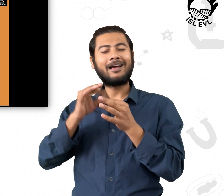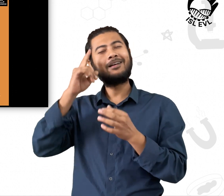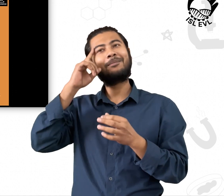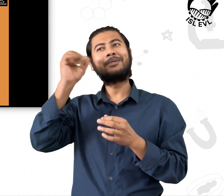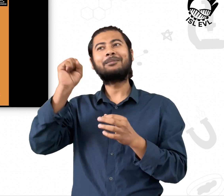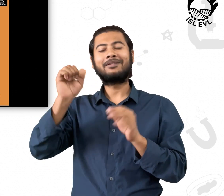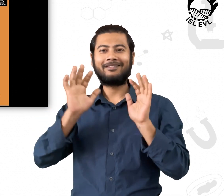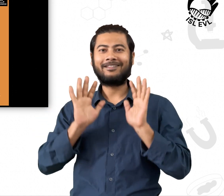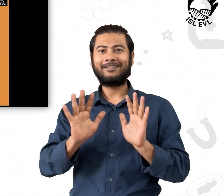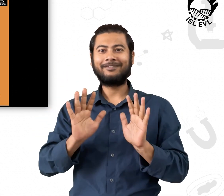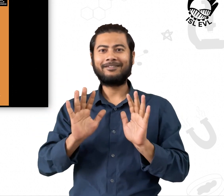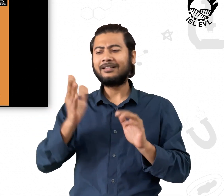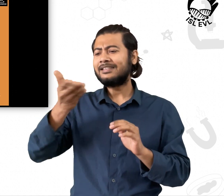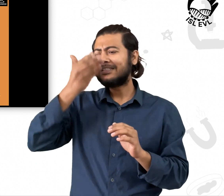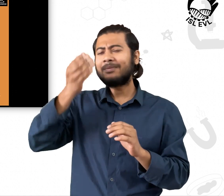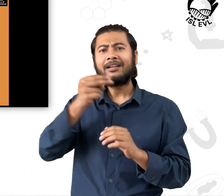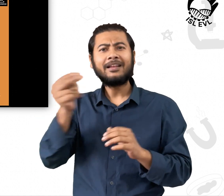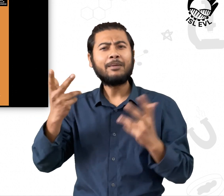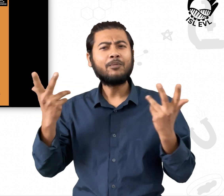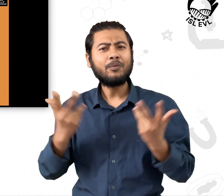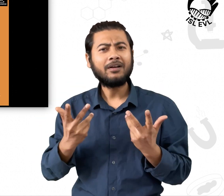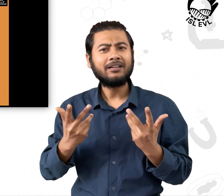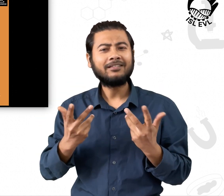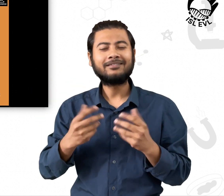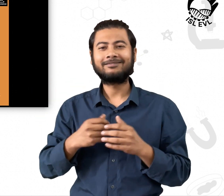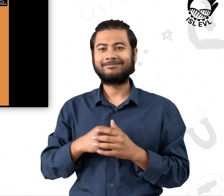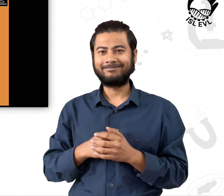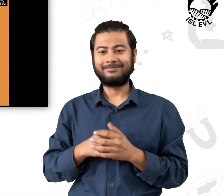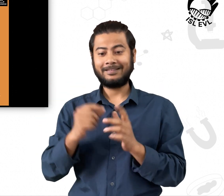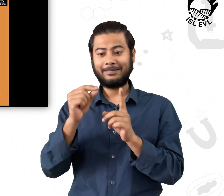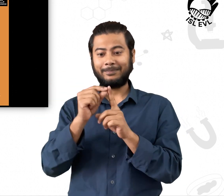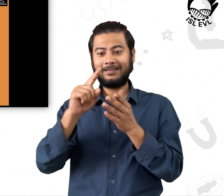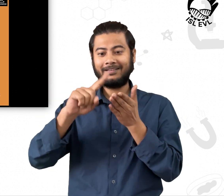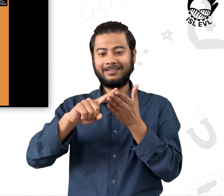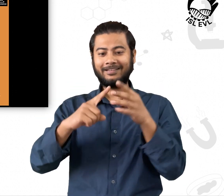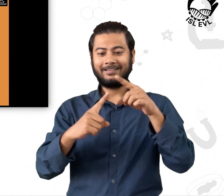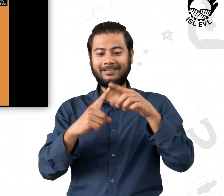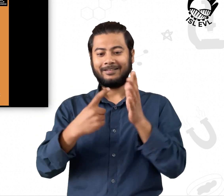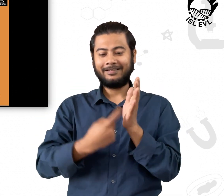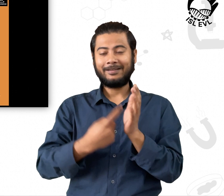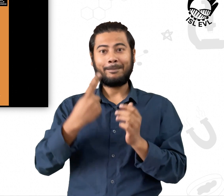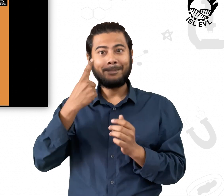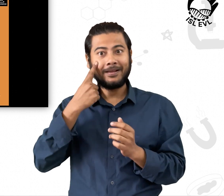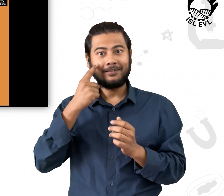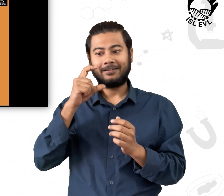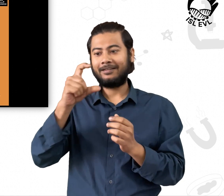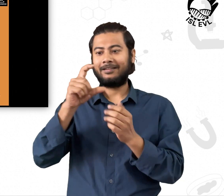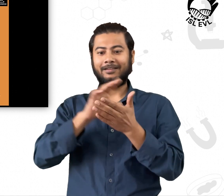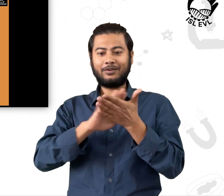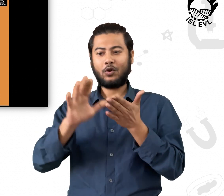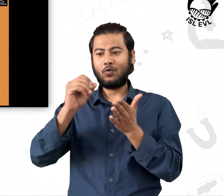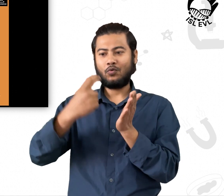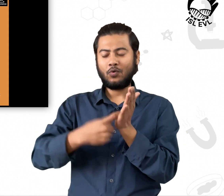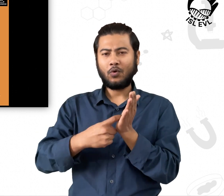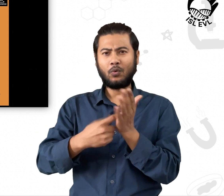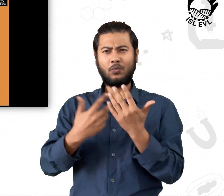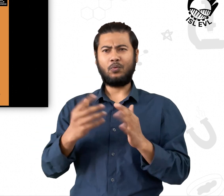What is the smell called again? Petrichor, yes. Petrichor? That sounds